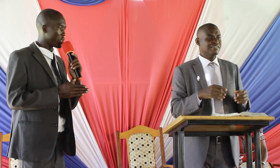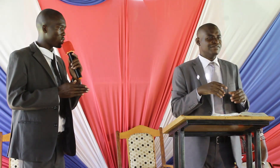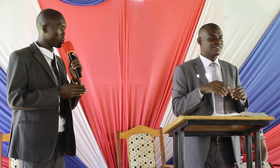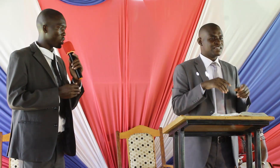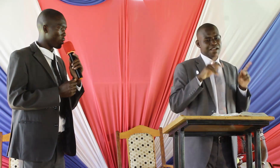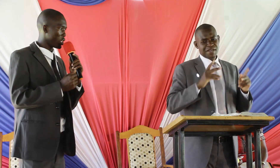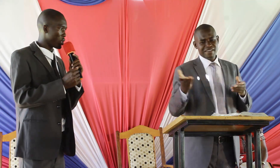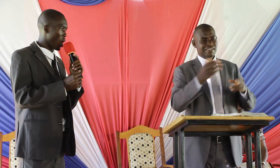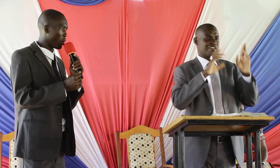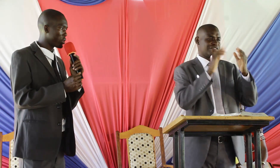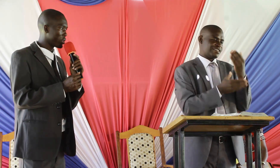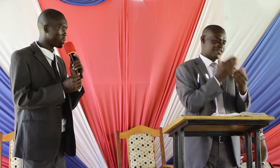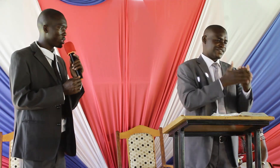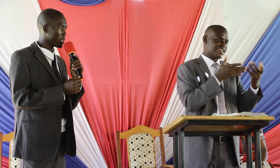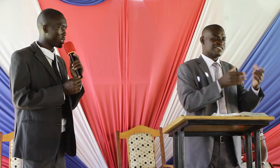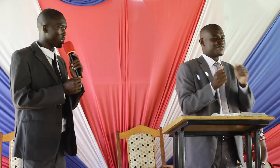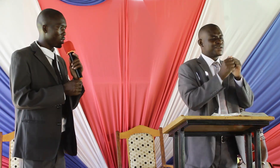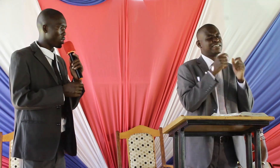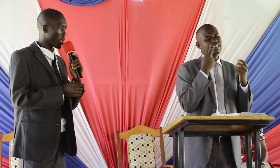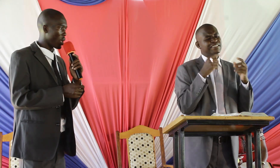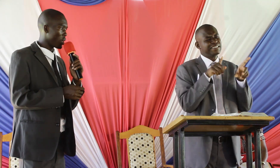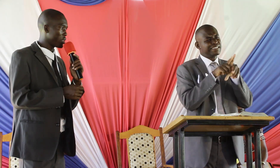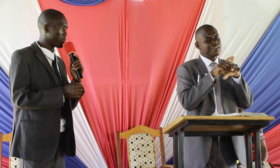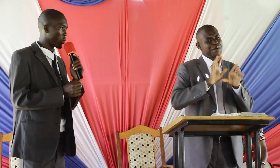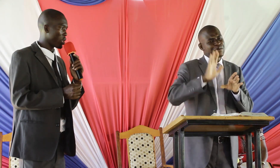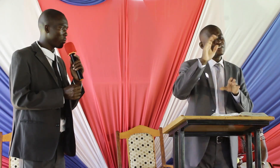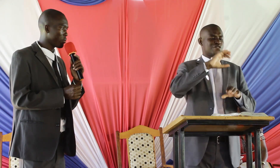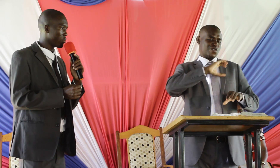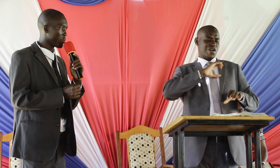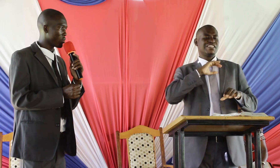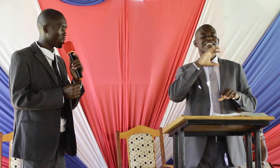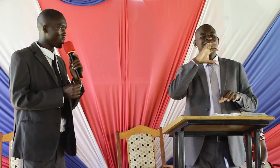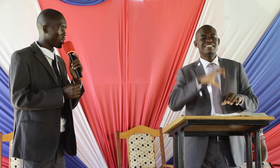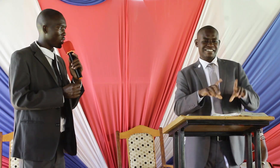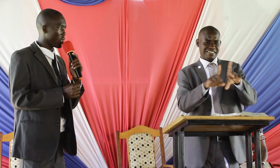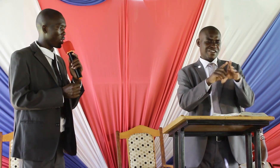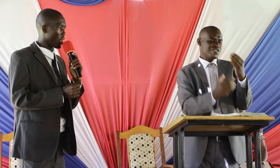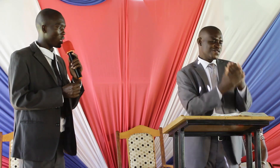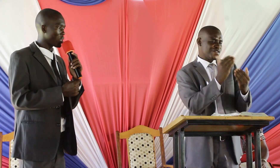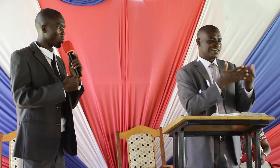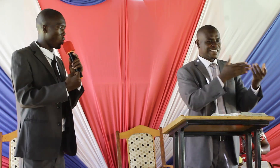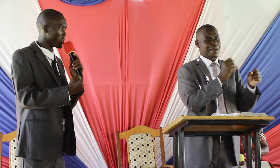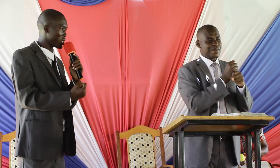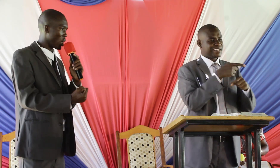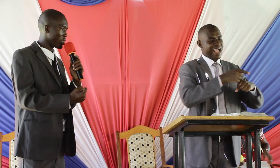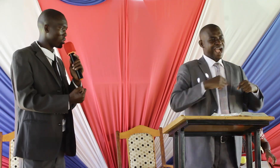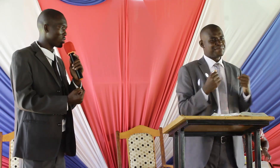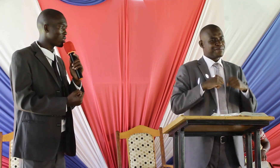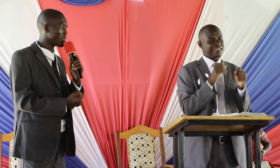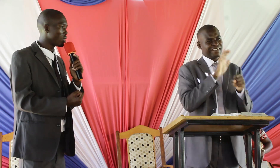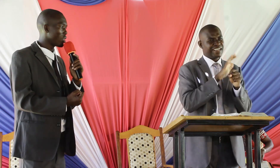he went with him into the house. He cared for him as his own